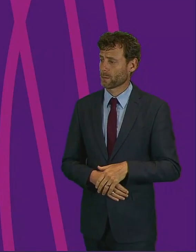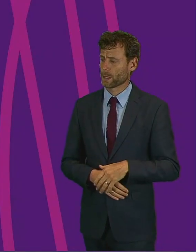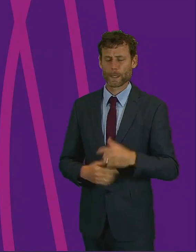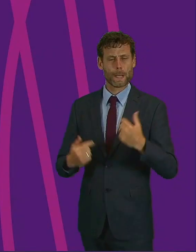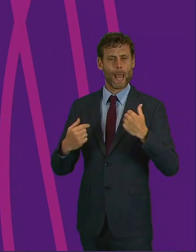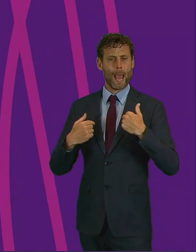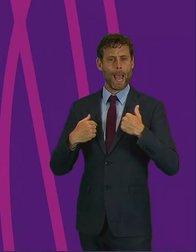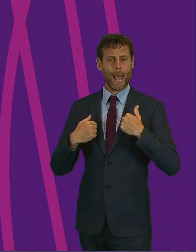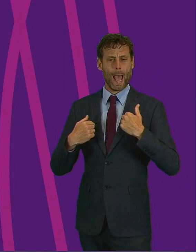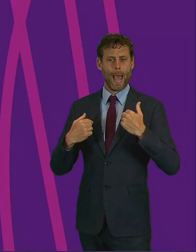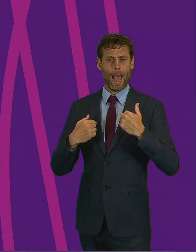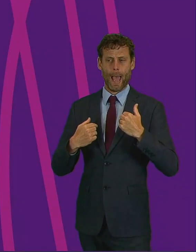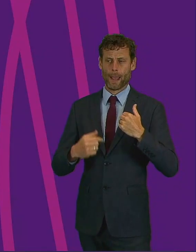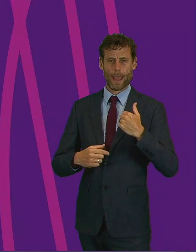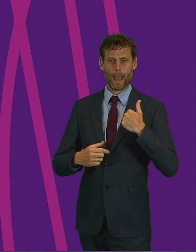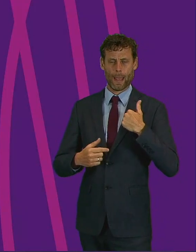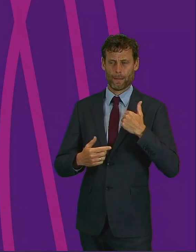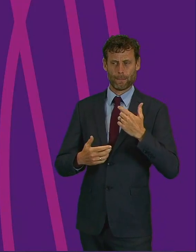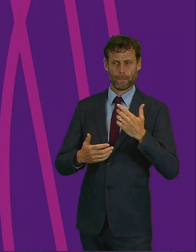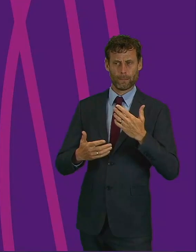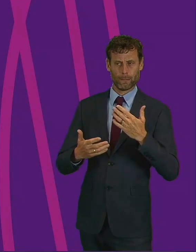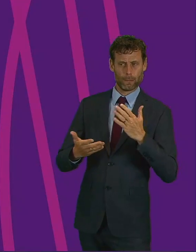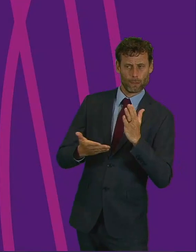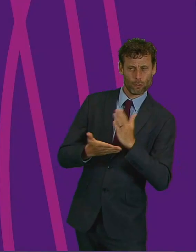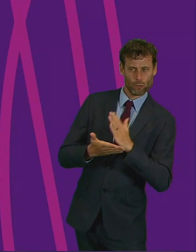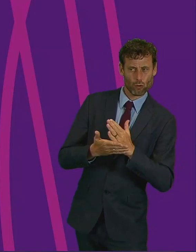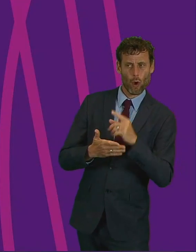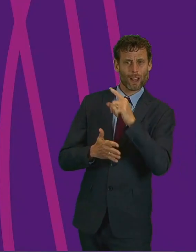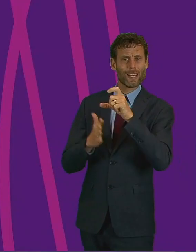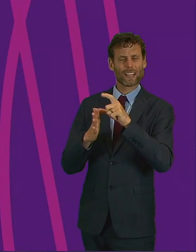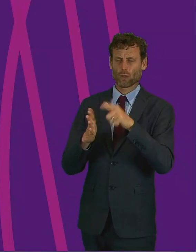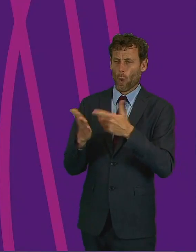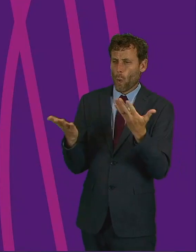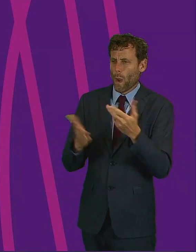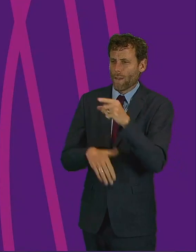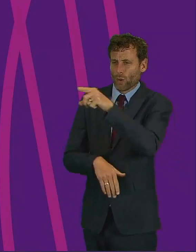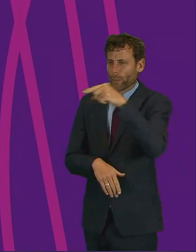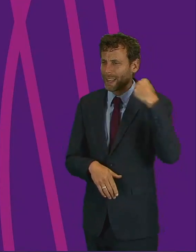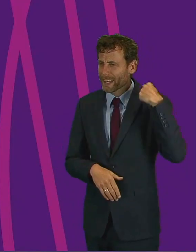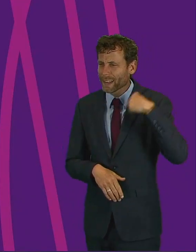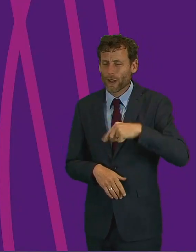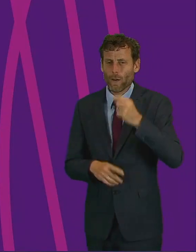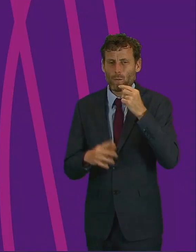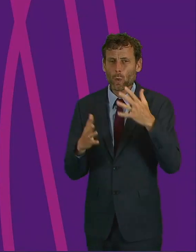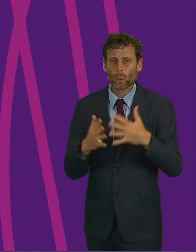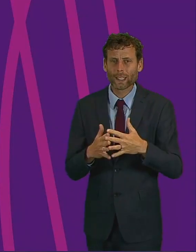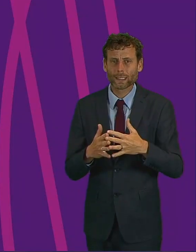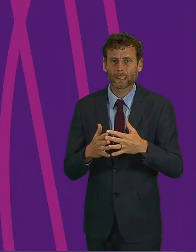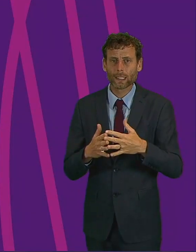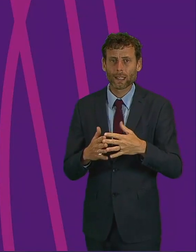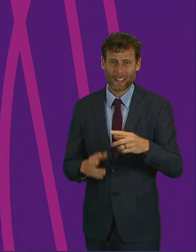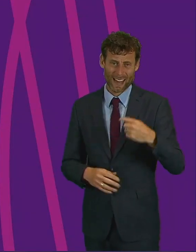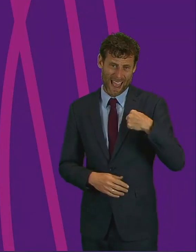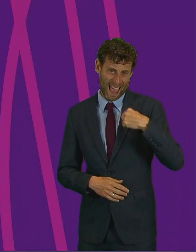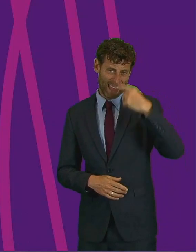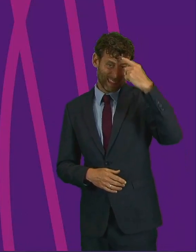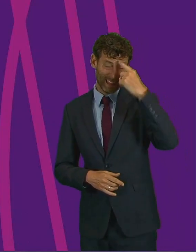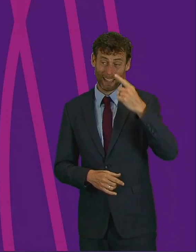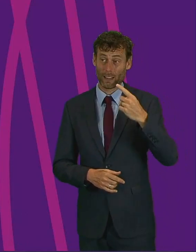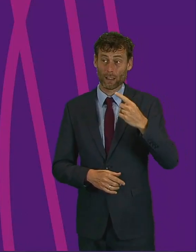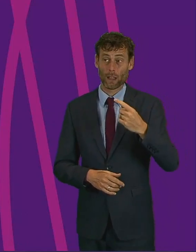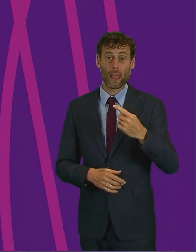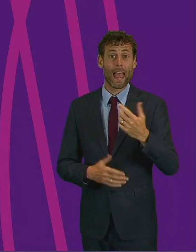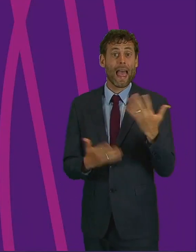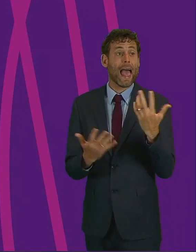sure where Daniel Johnson has been over the past few weeks, because I don't think even my worst critic could accuse me of trying